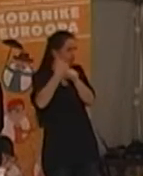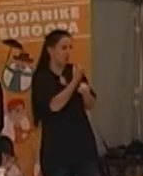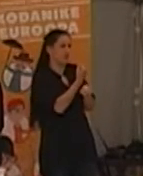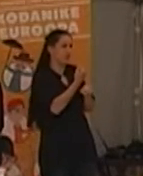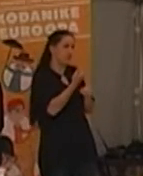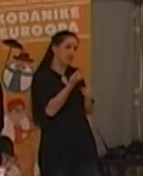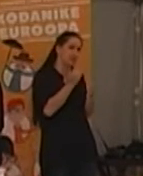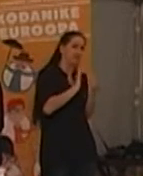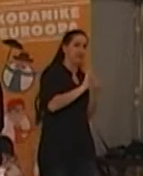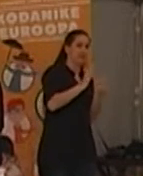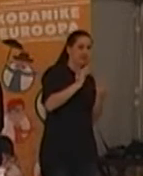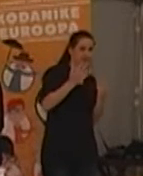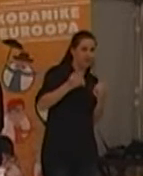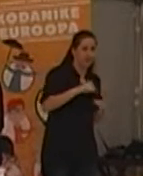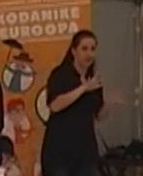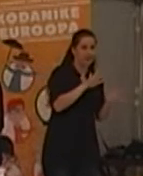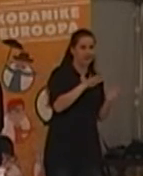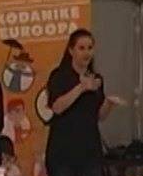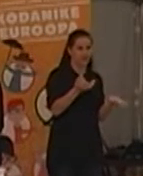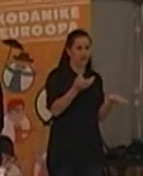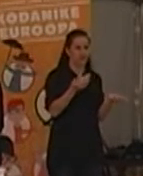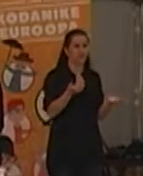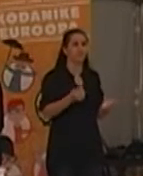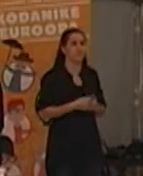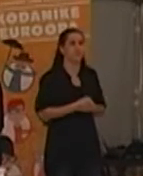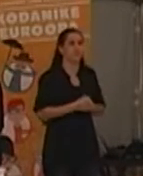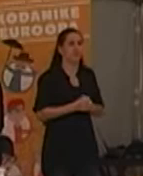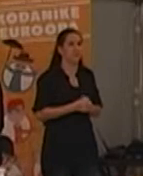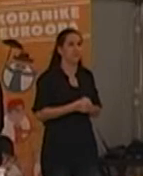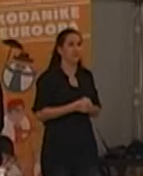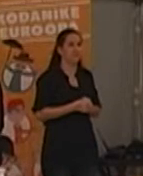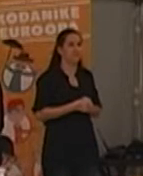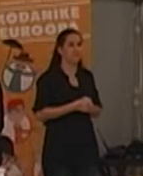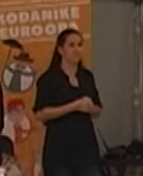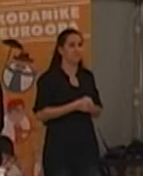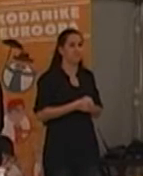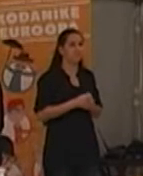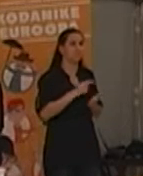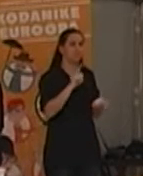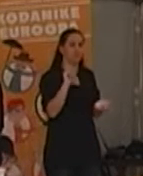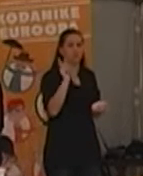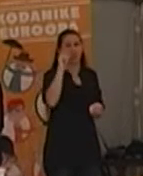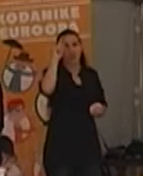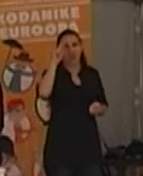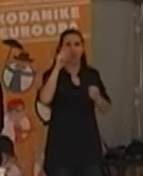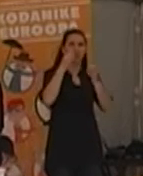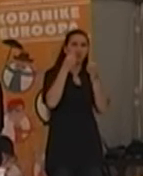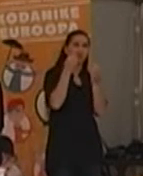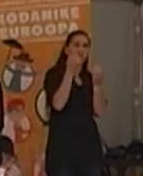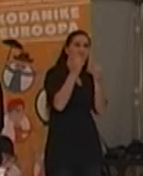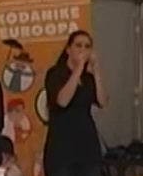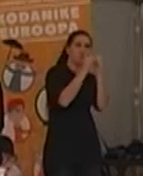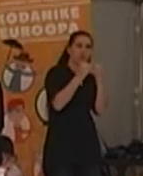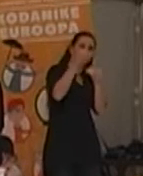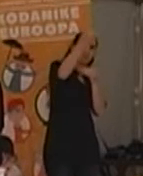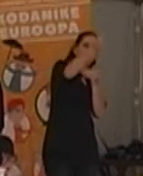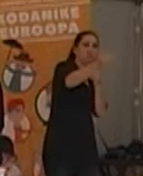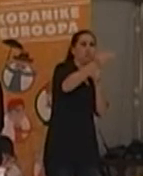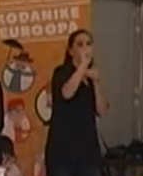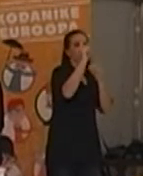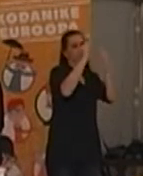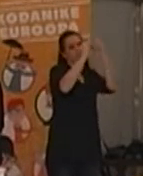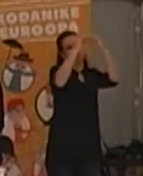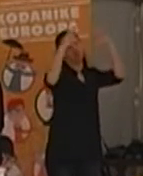to re-examine the choices that these countries have made so far. So what do you see when you look forward into the future?